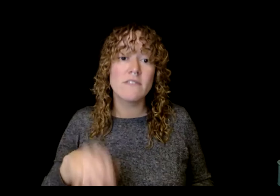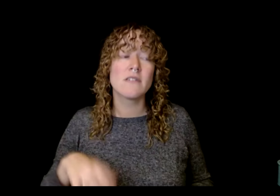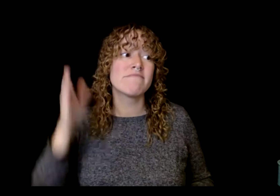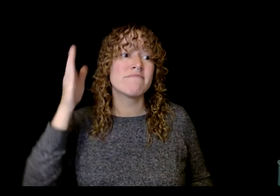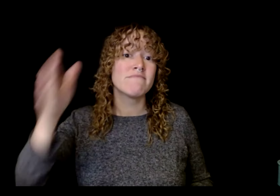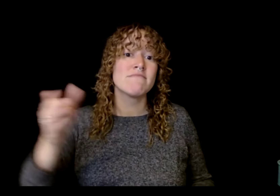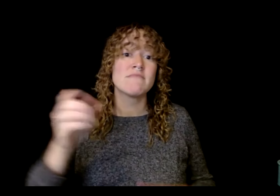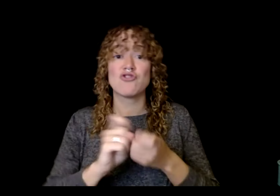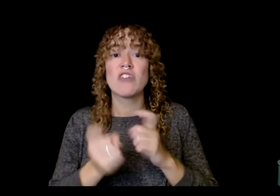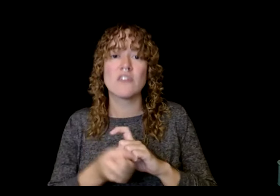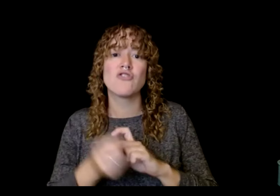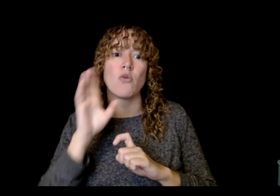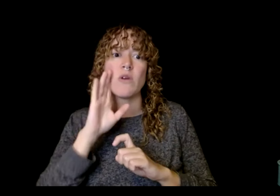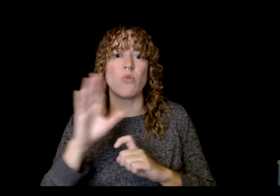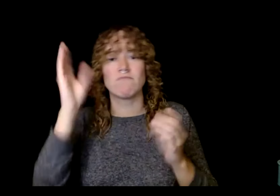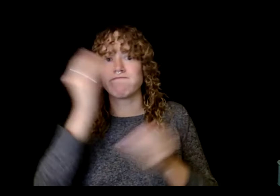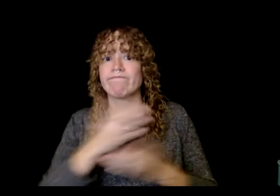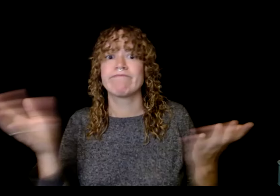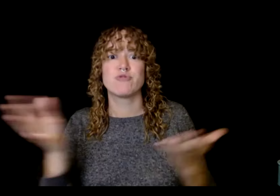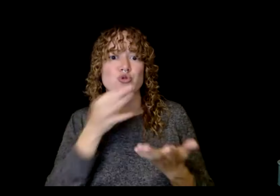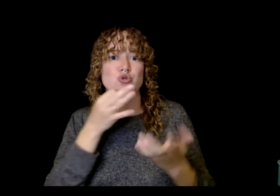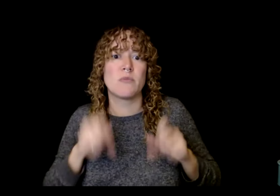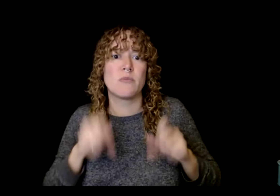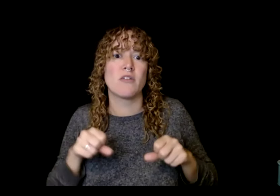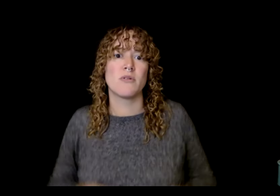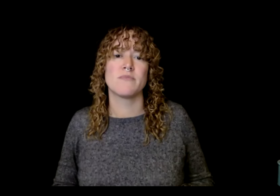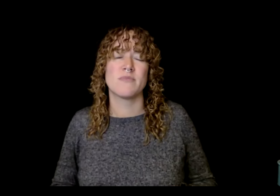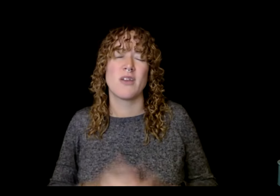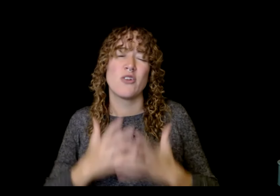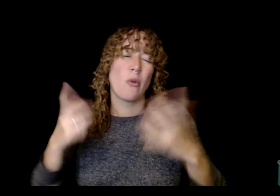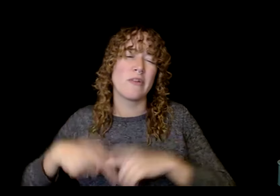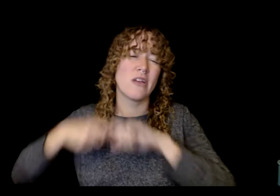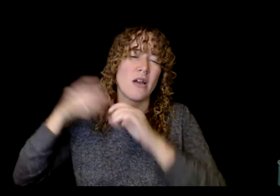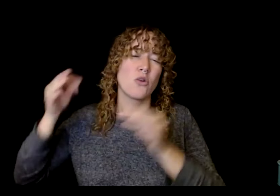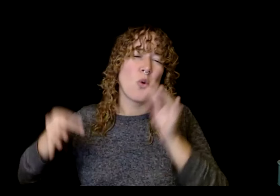we will try to get the word out as soon as possible. I mean, so much is tied up in litigation that it's,